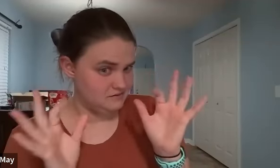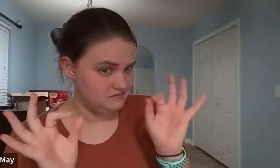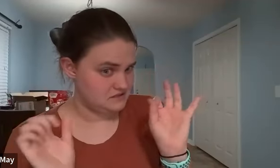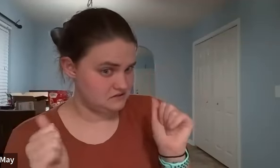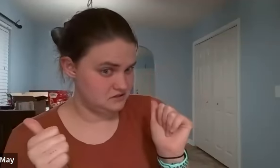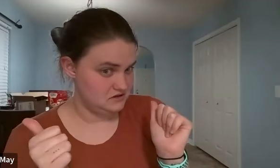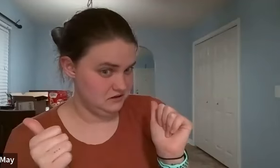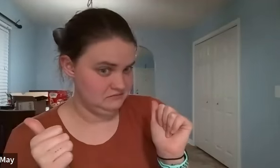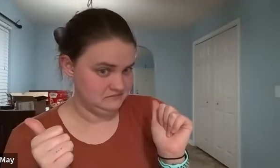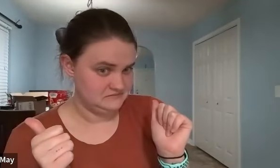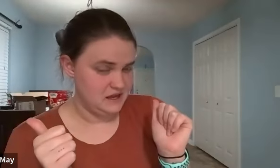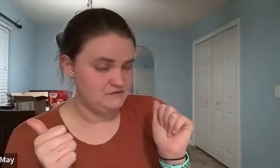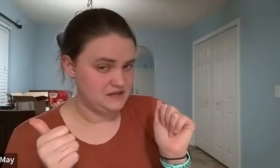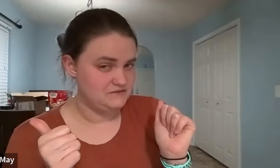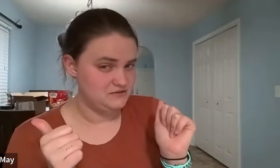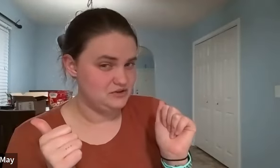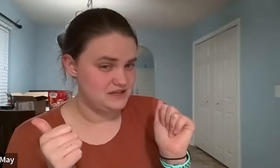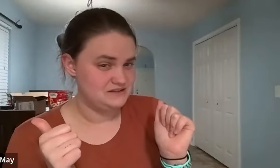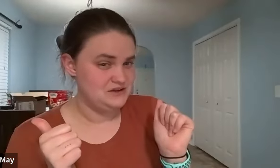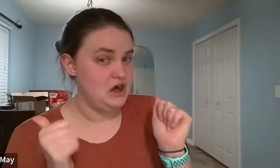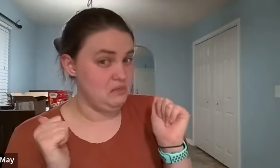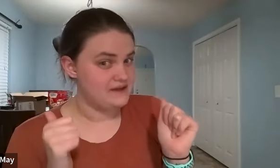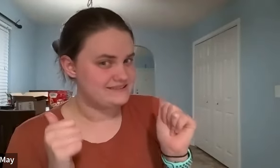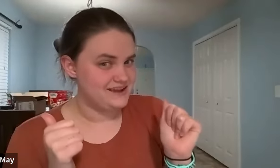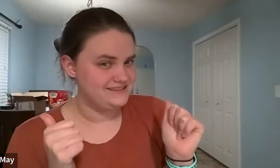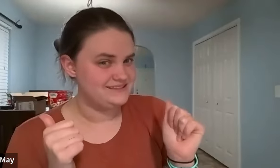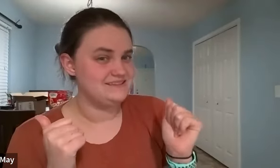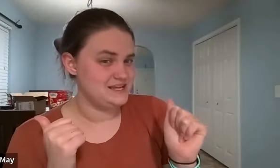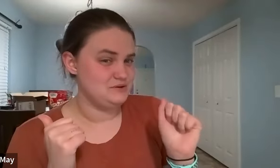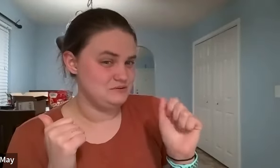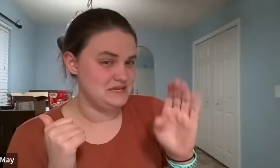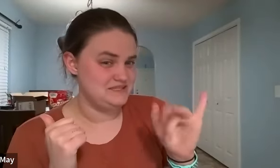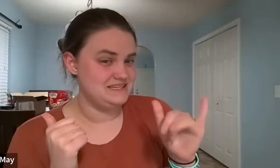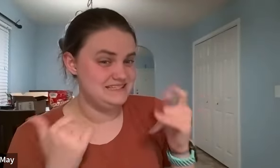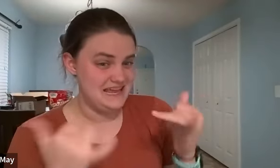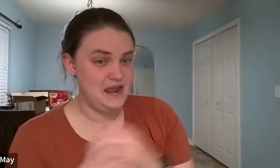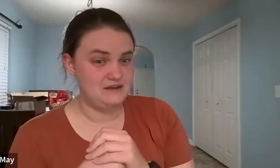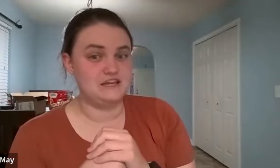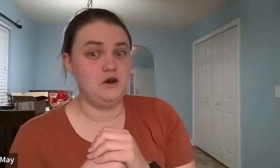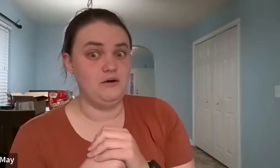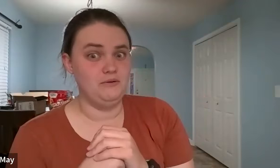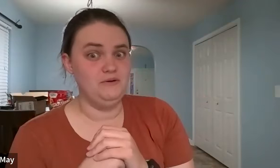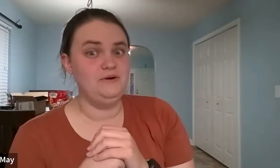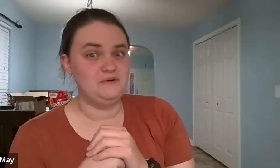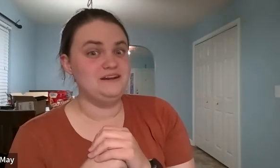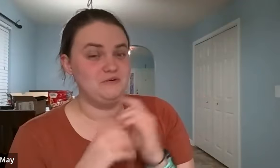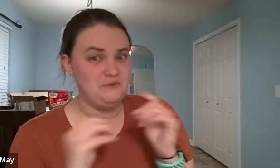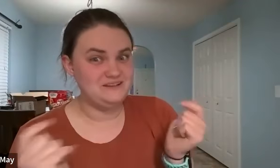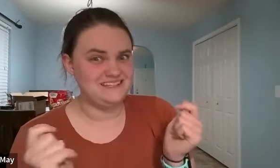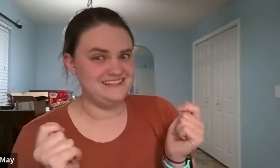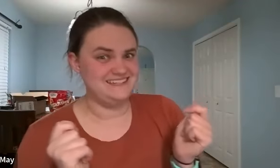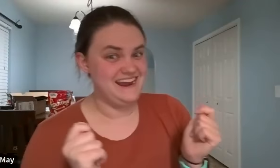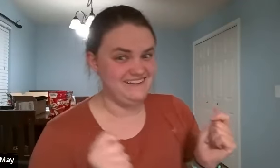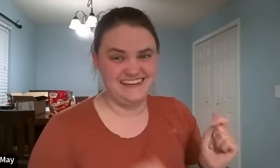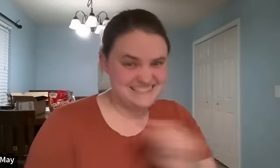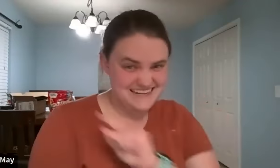that sounds good to y'all. I feel like I've given you guys a lot of signs. Last week was ABCs, and now it's like, oh, we're in the real signs now. Like it's not